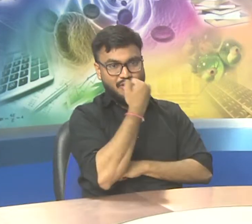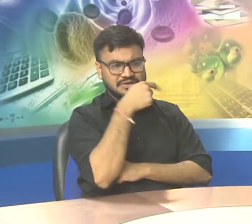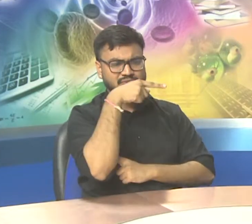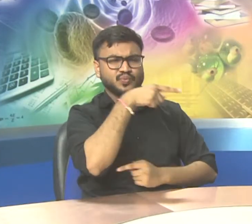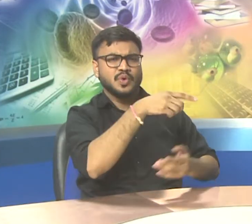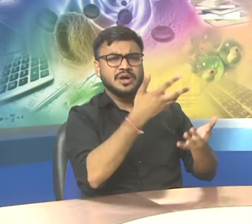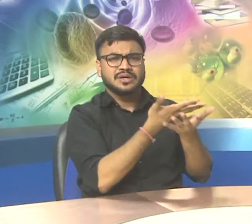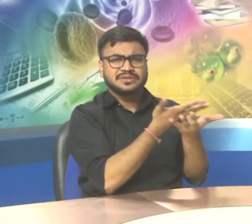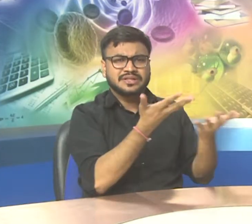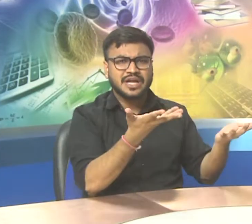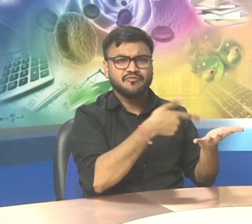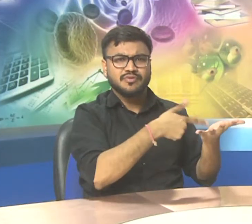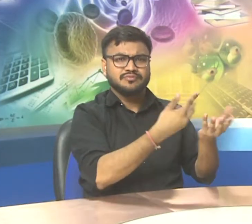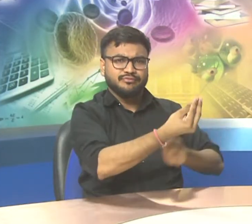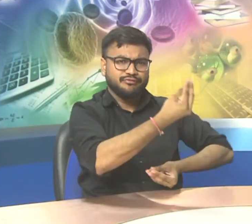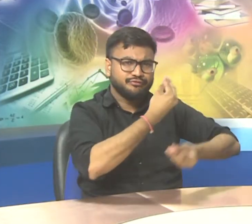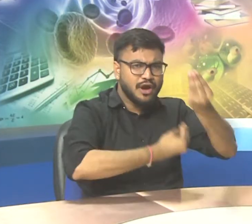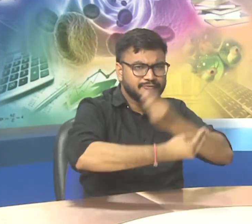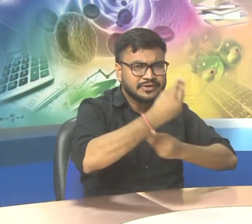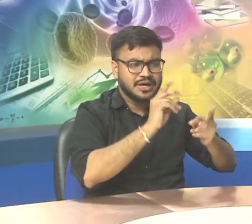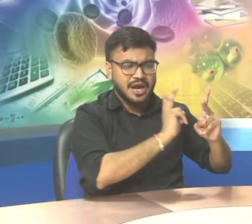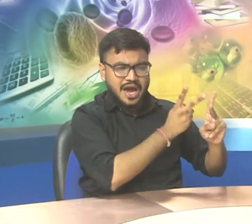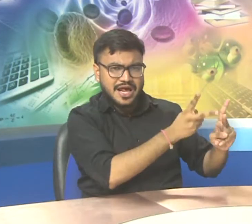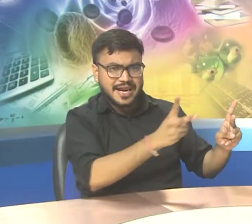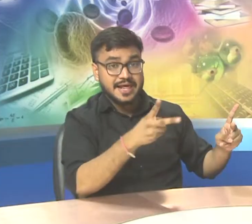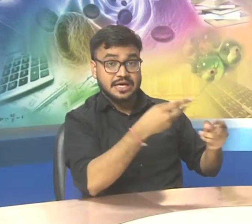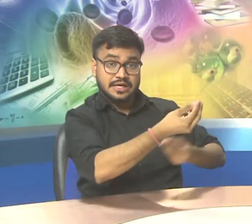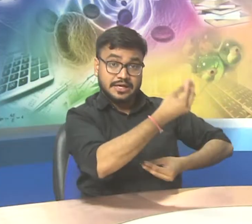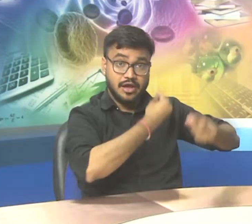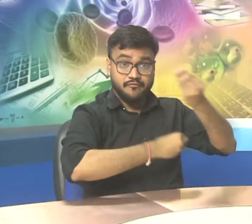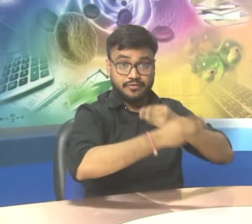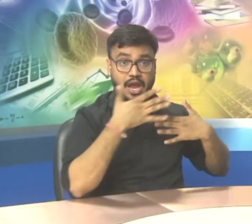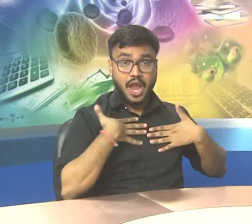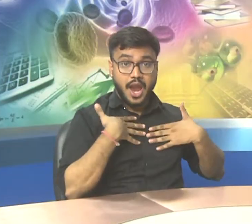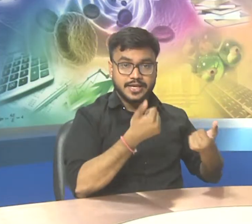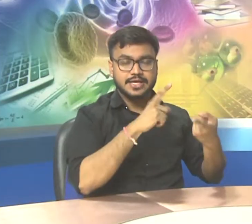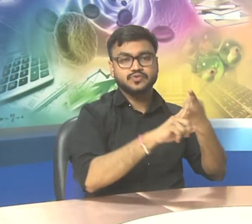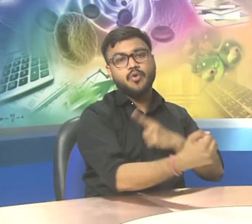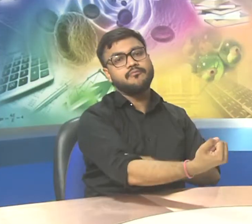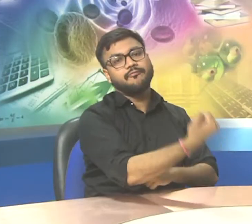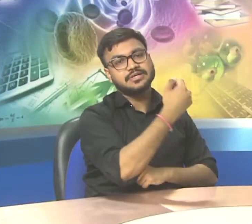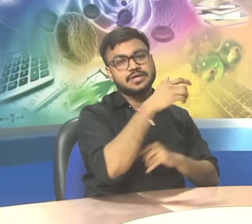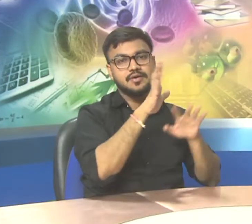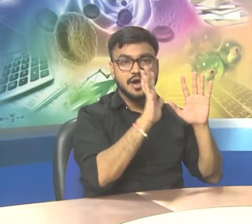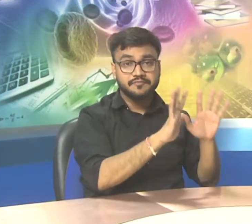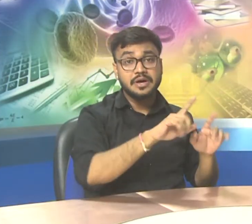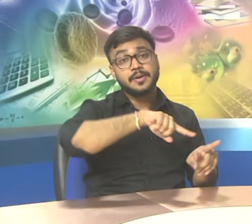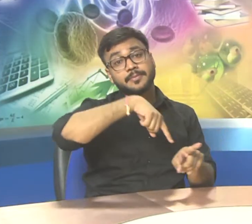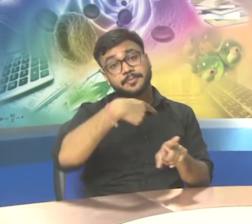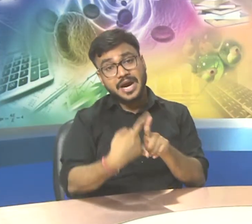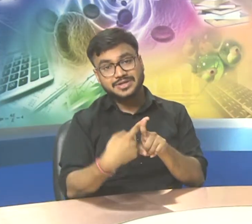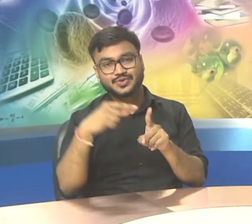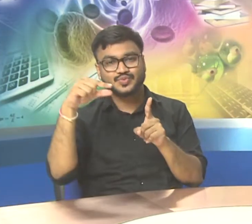As you can see in this picture, our food contains different nutrients